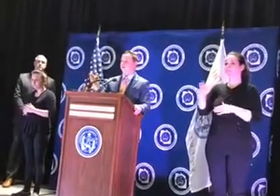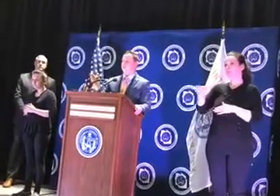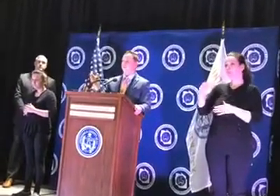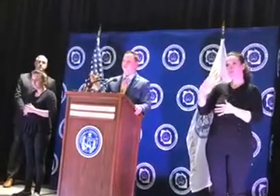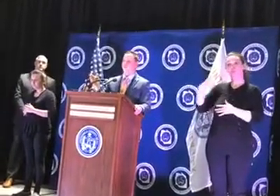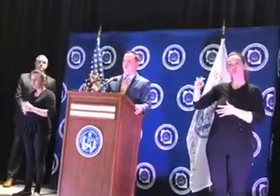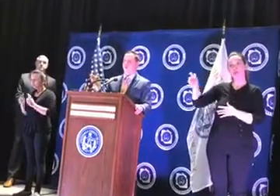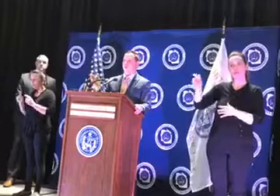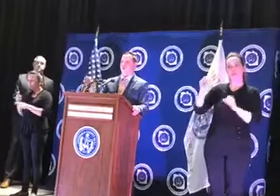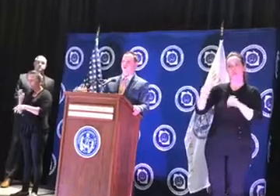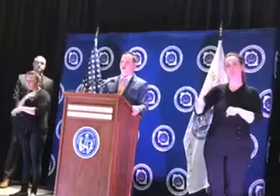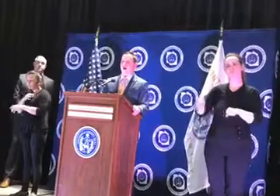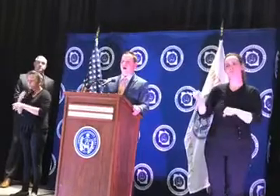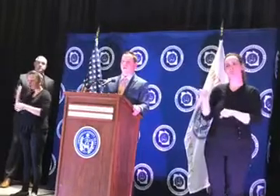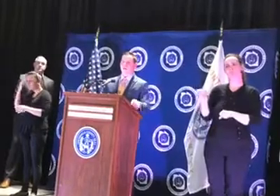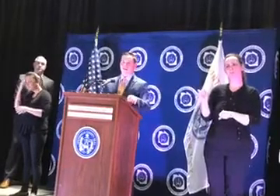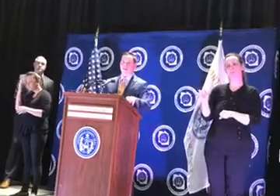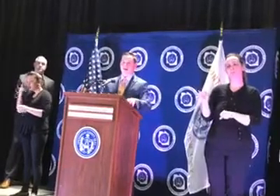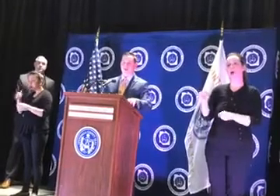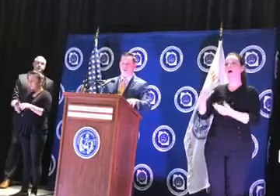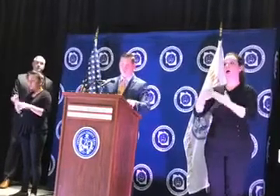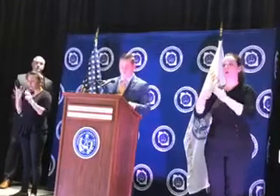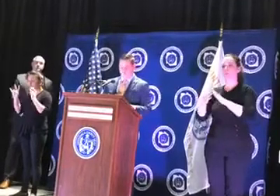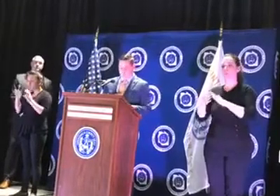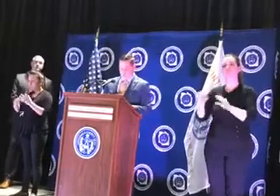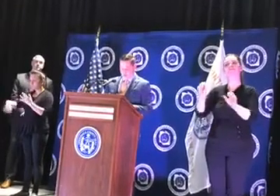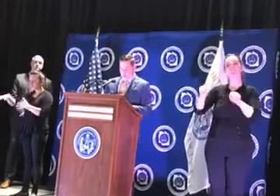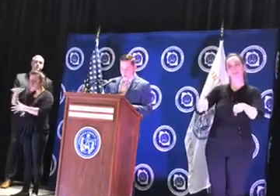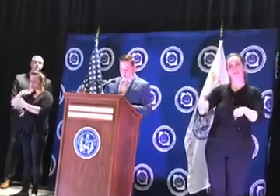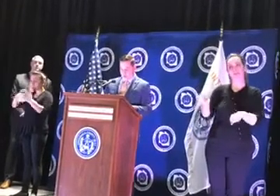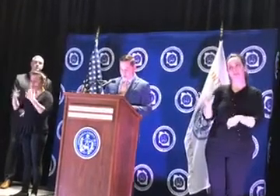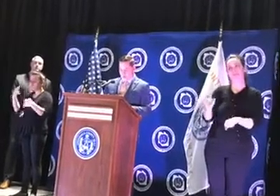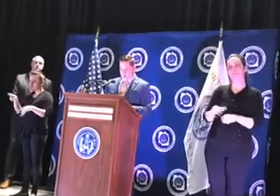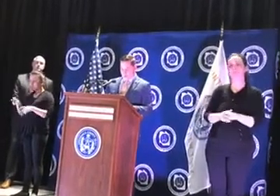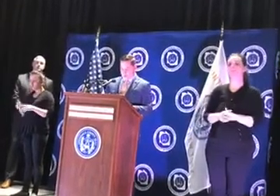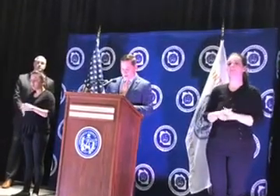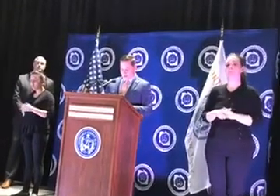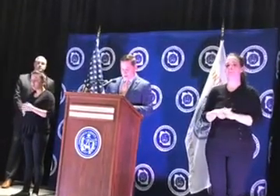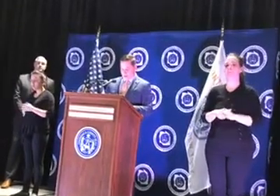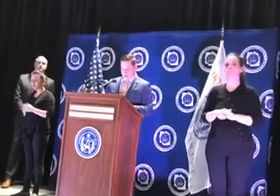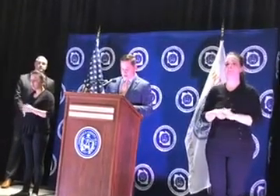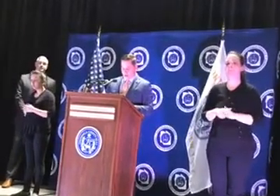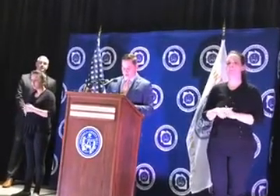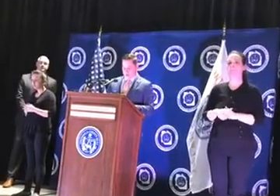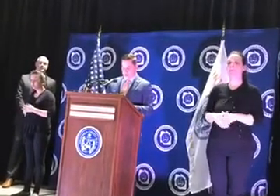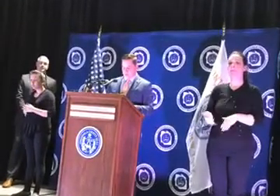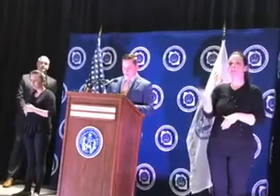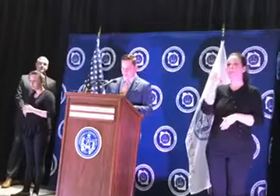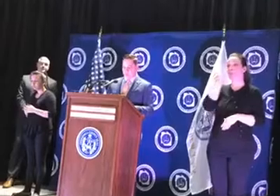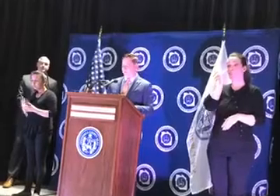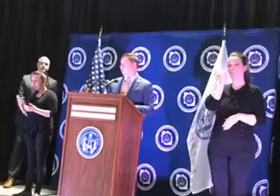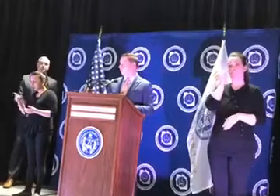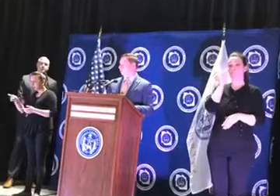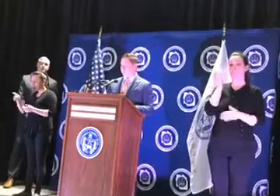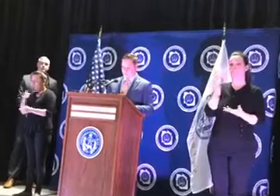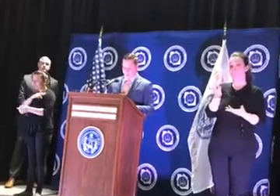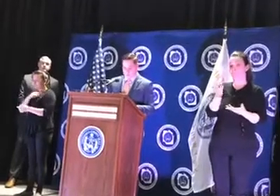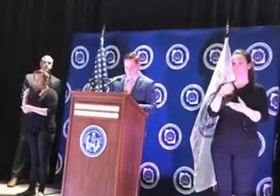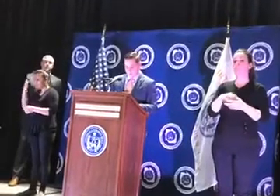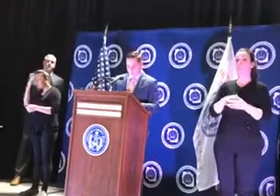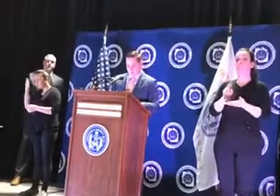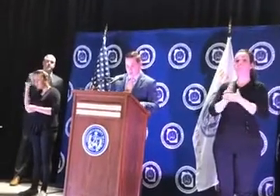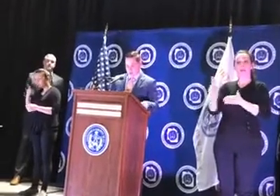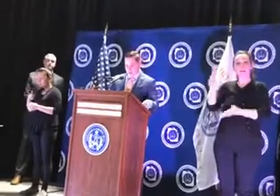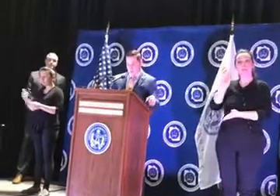came in from somewhere, but it is now here. So saying that, let's go over the upstate triage line real quick, then we're going to hear from